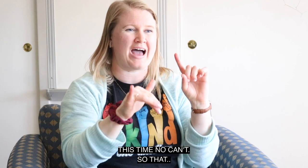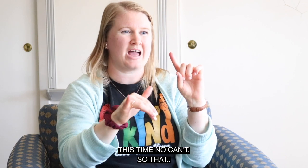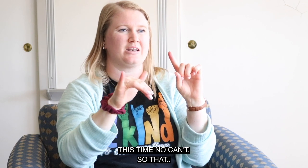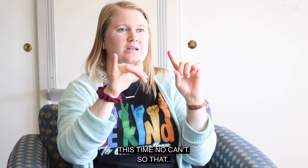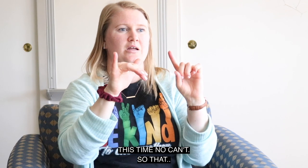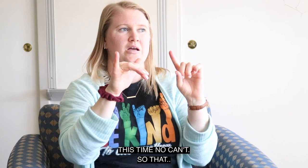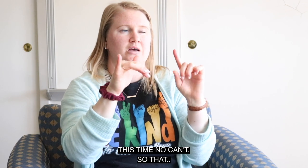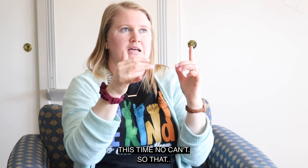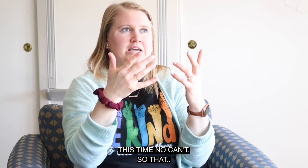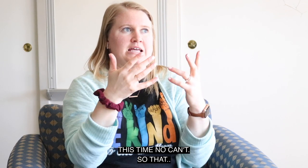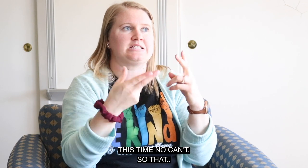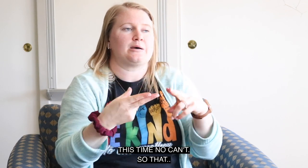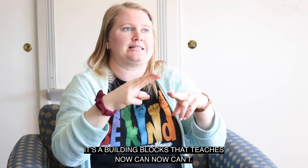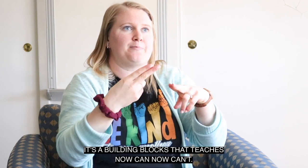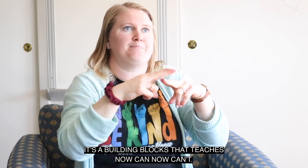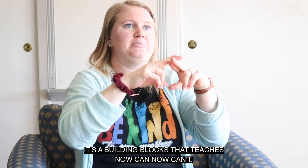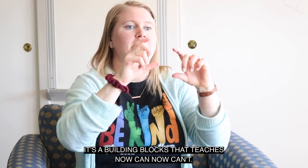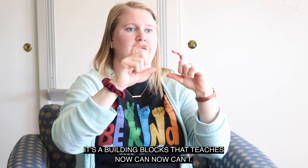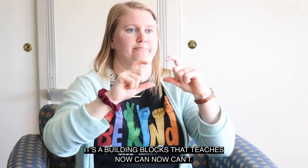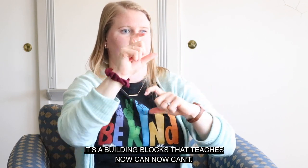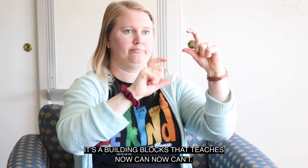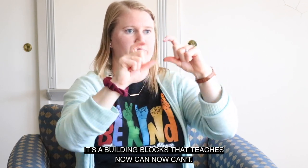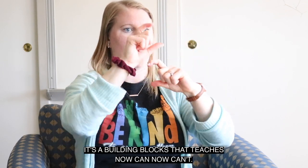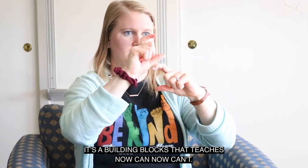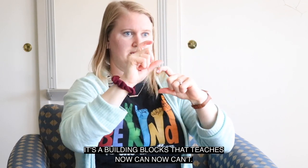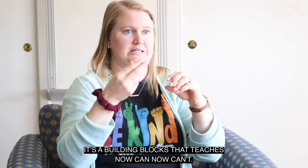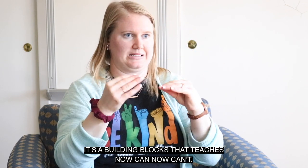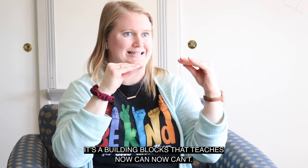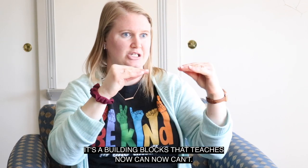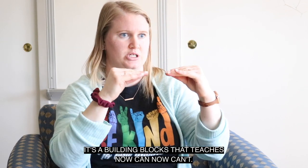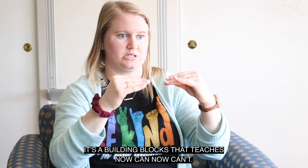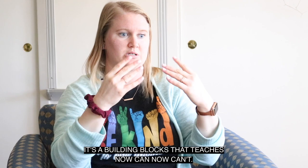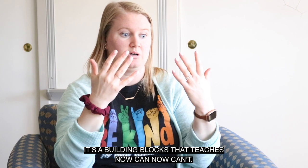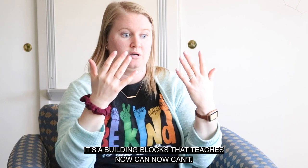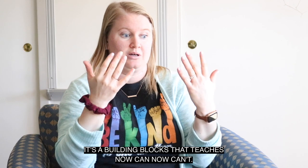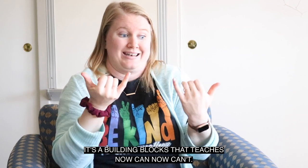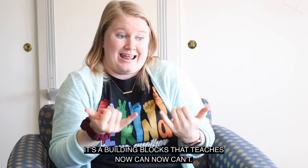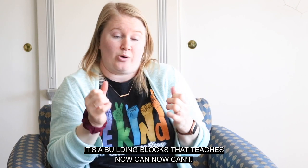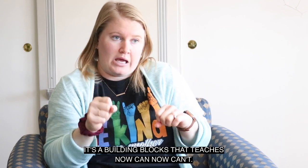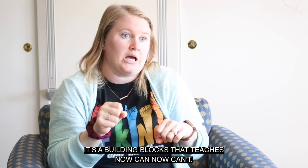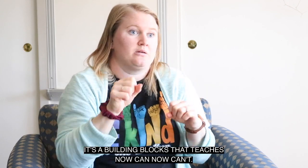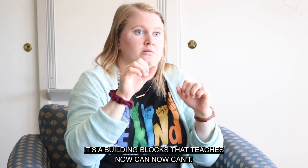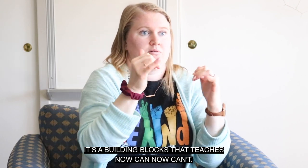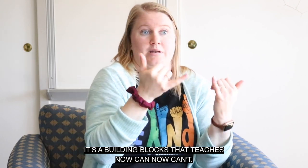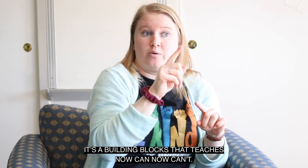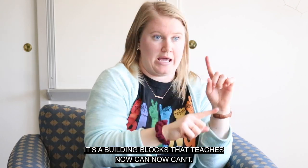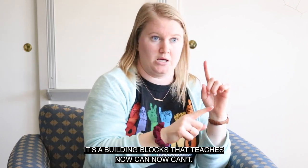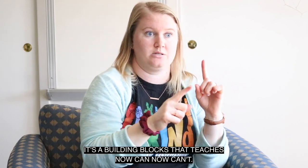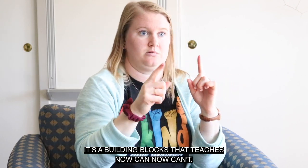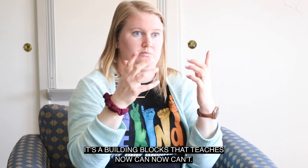that, it's a building blocks. It teaches now can, now can't, you